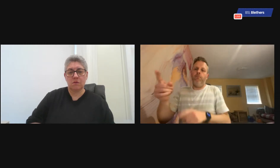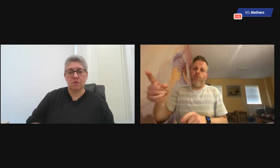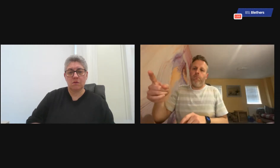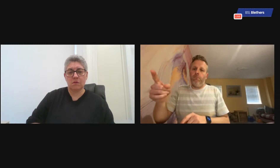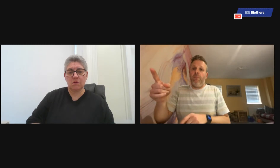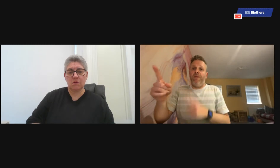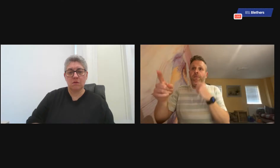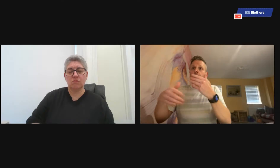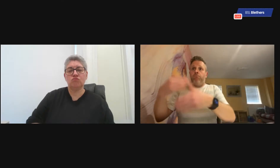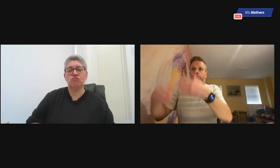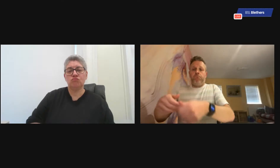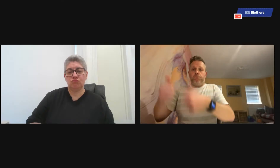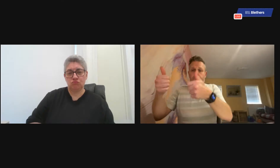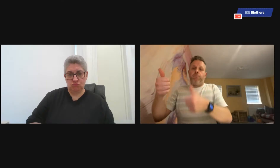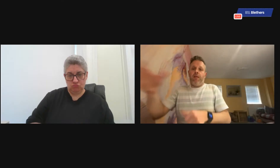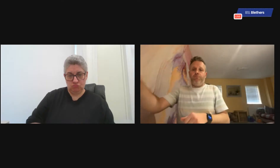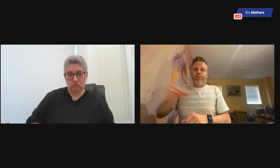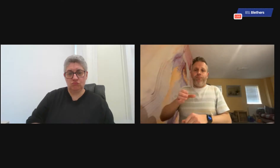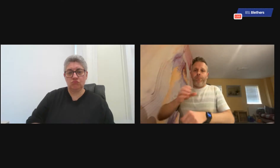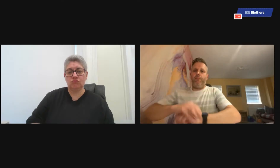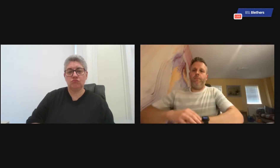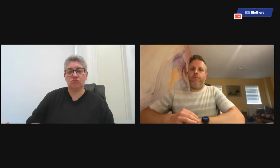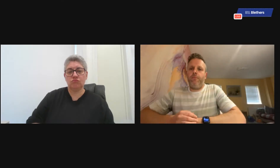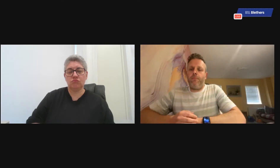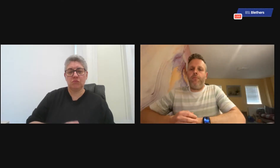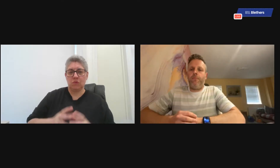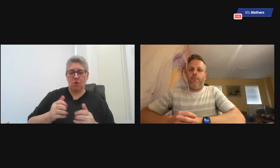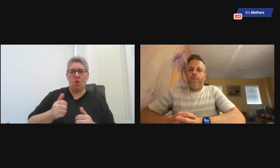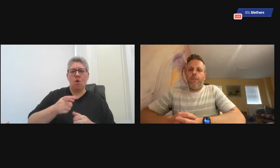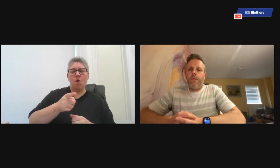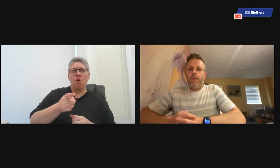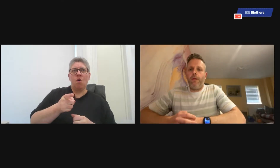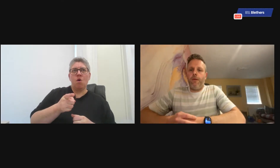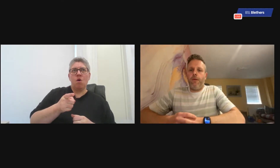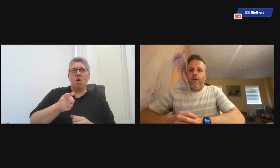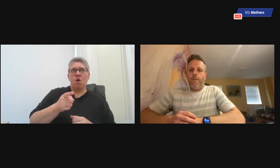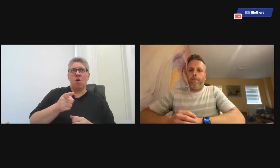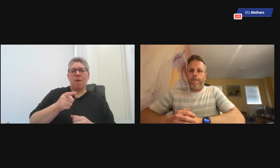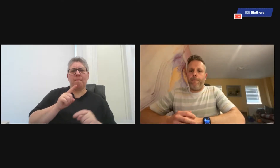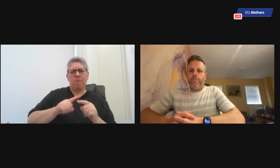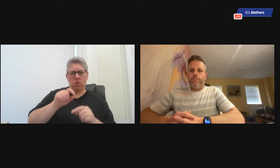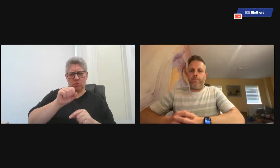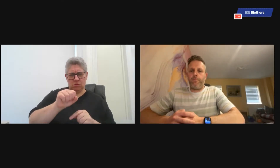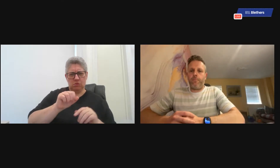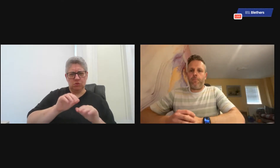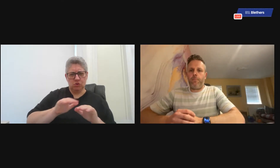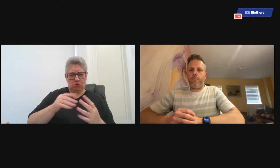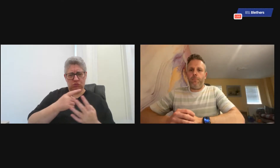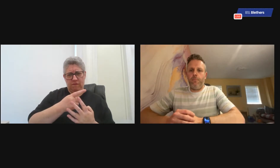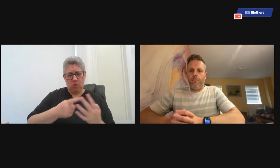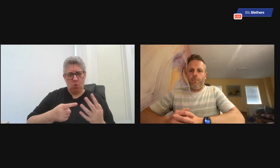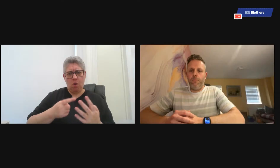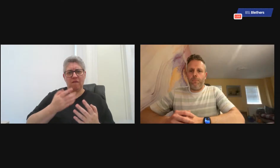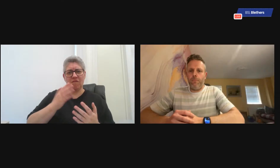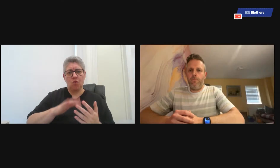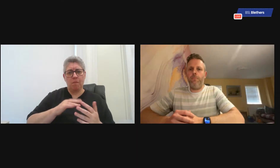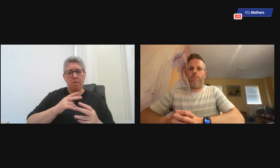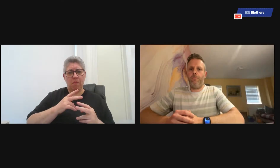was a match there provided, the social worker would chat things through. You would go through that process and agree whether it was a suitable